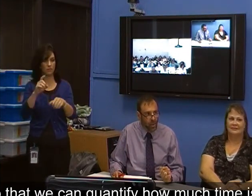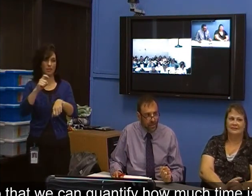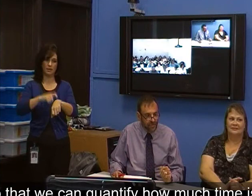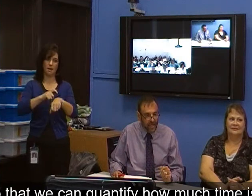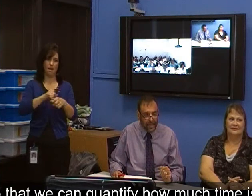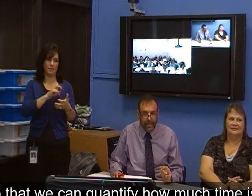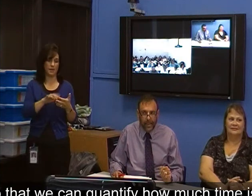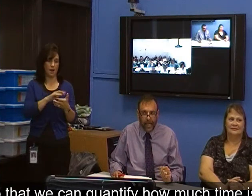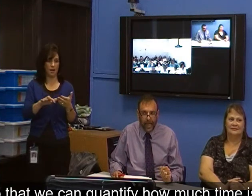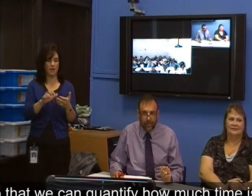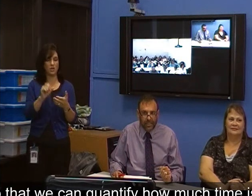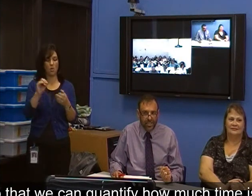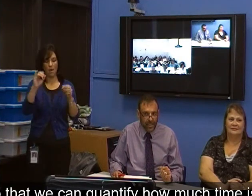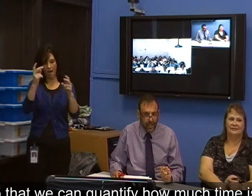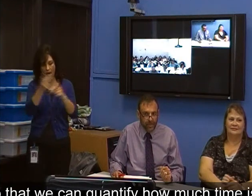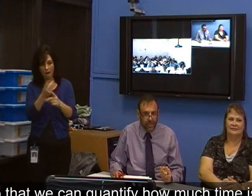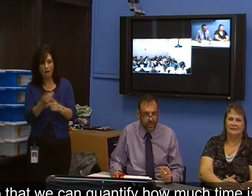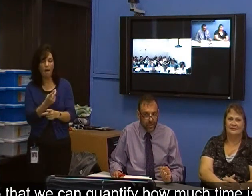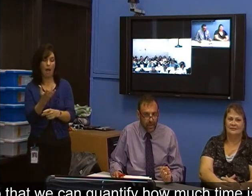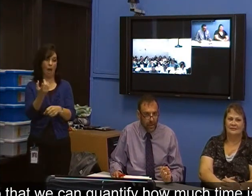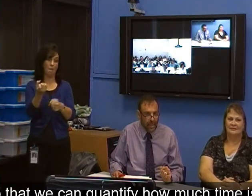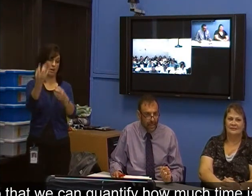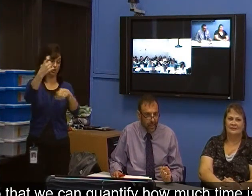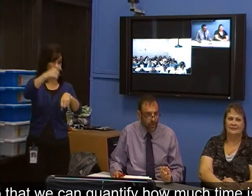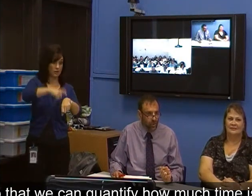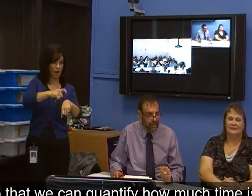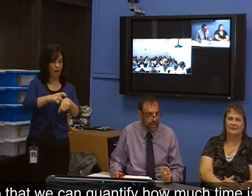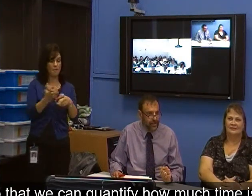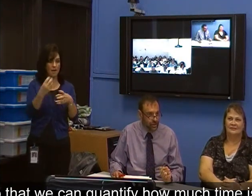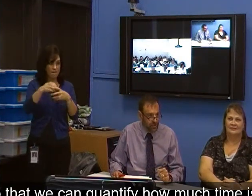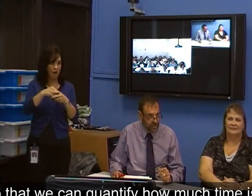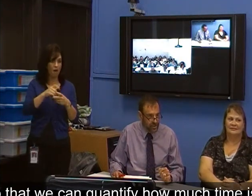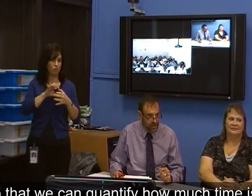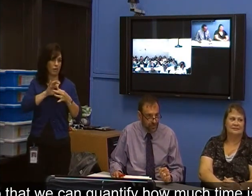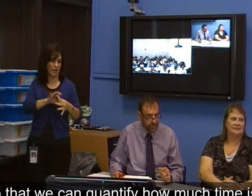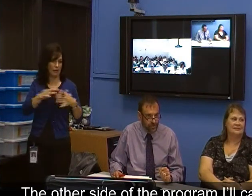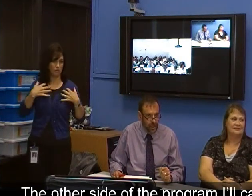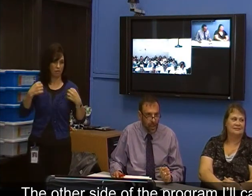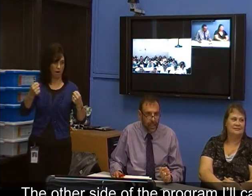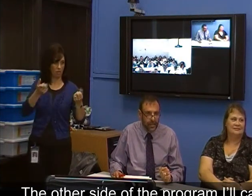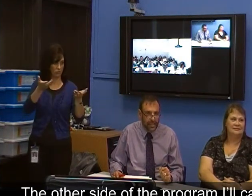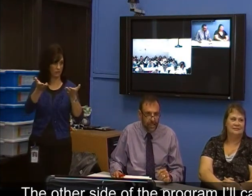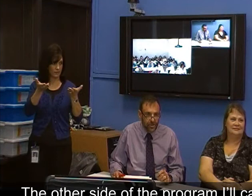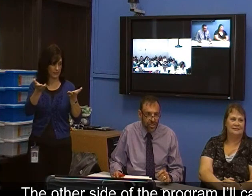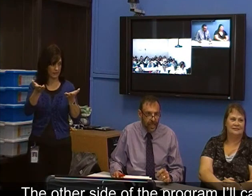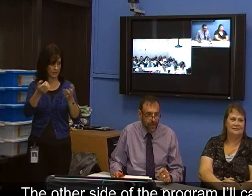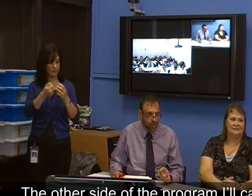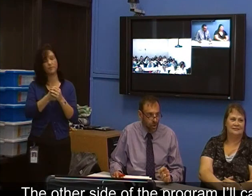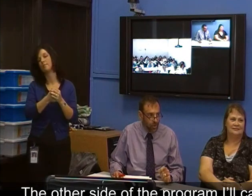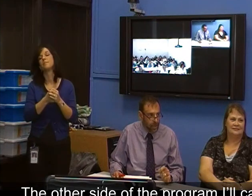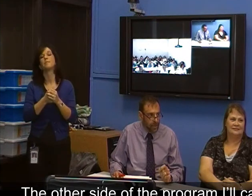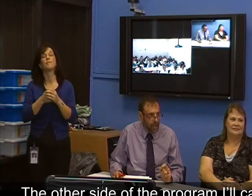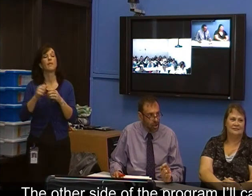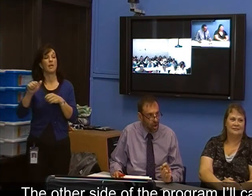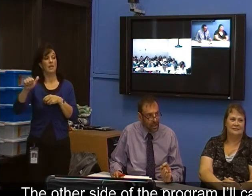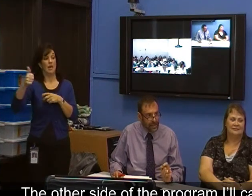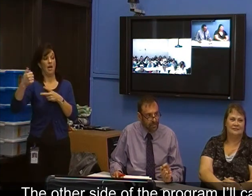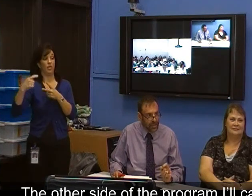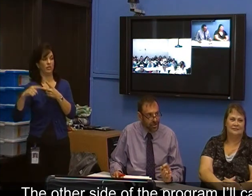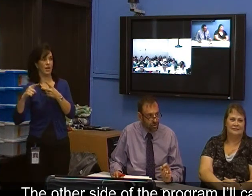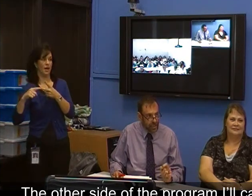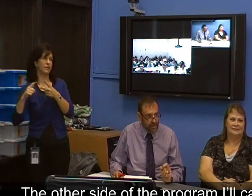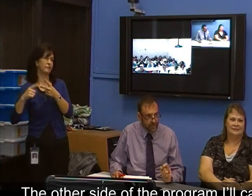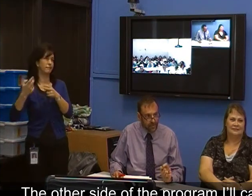that we can quantify how much time is spent on health-related services. The other side of the program I'll